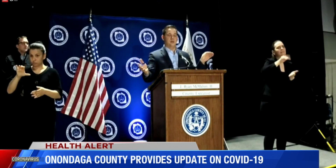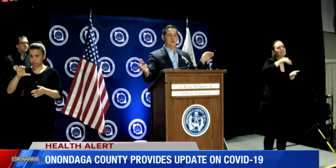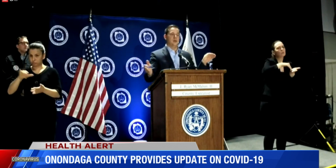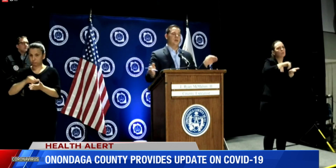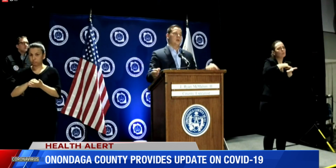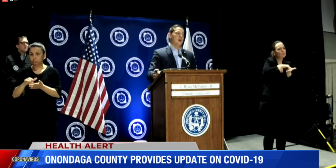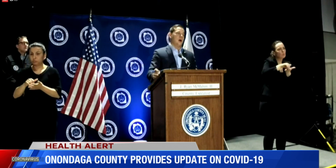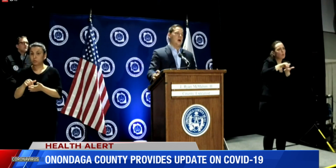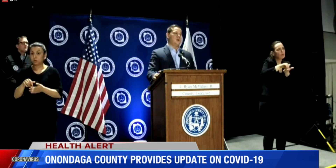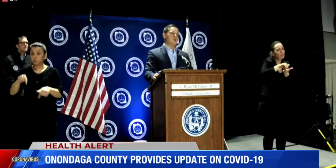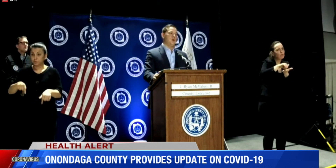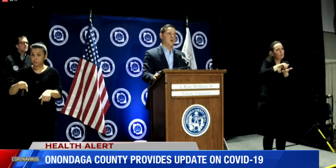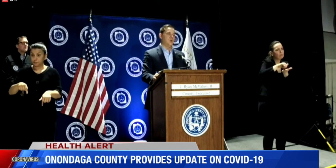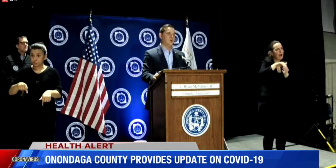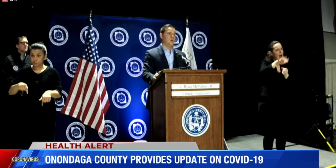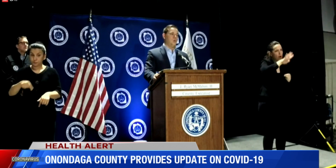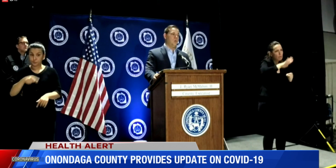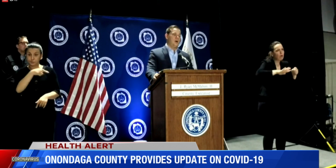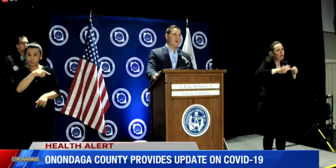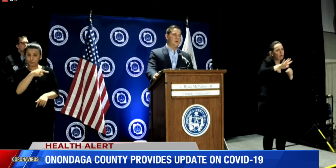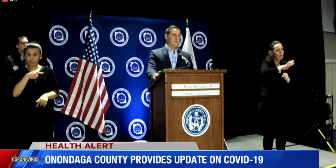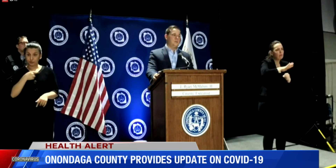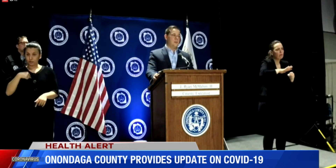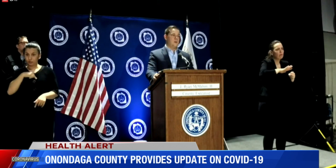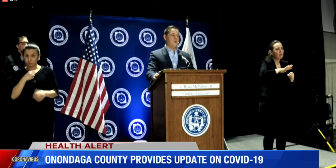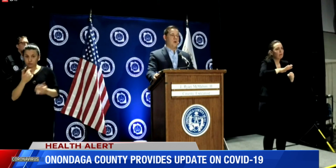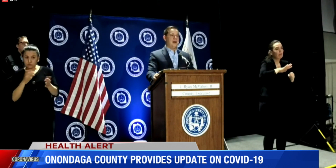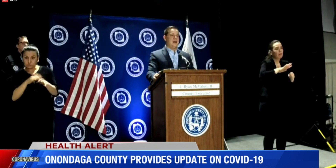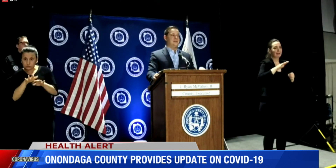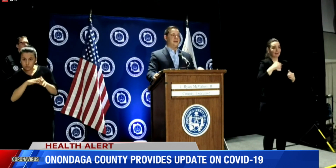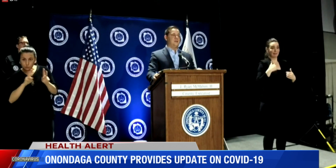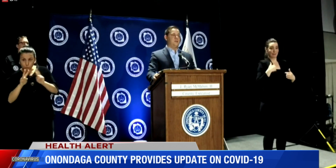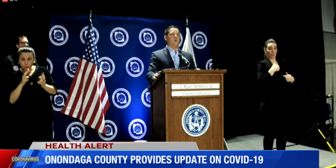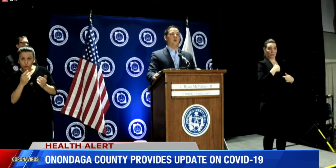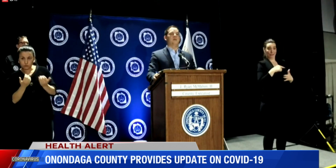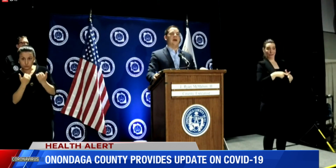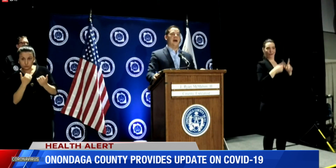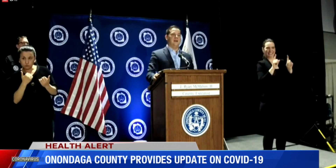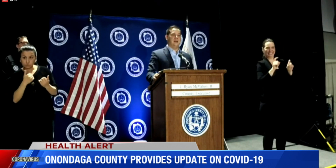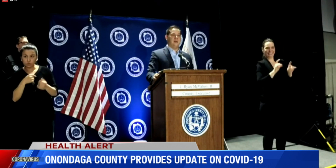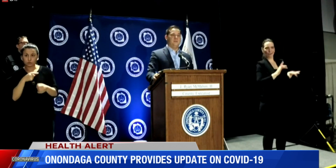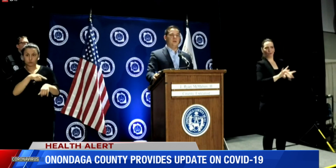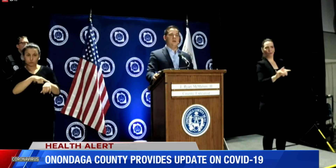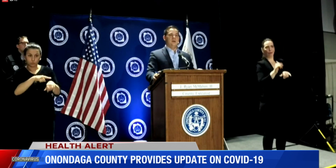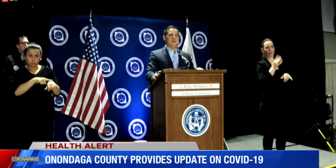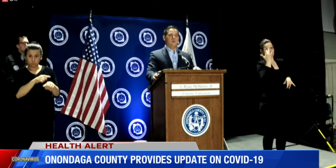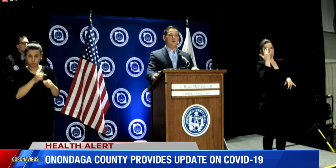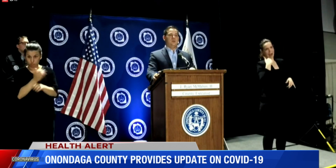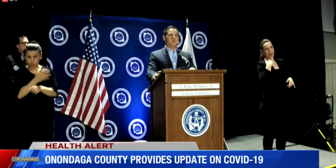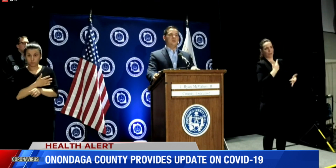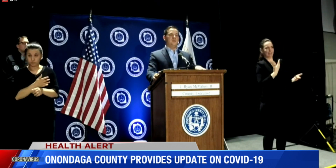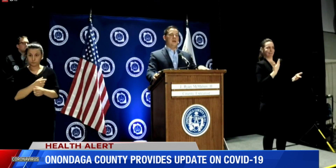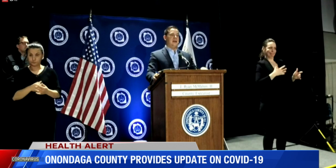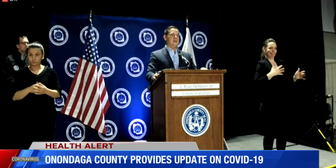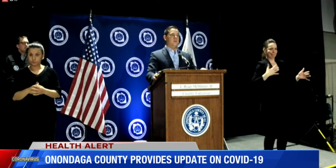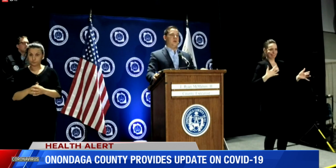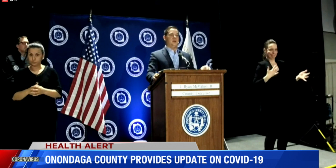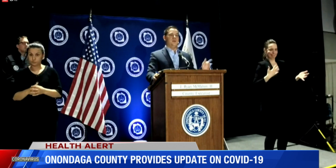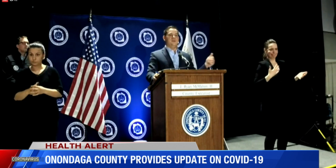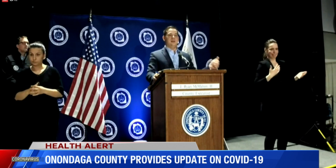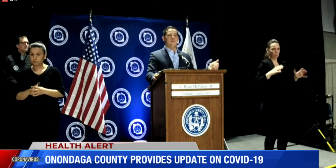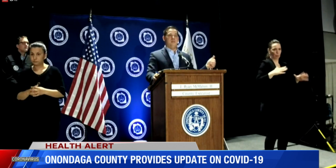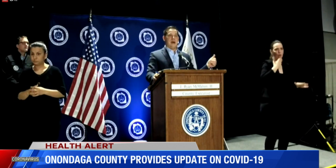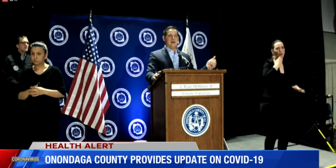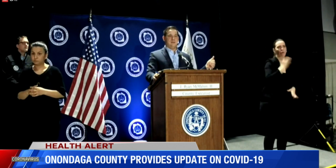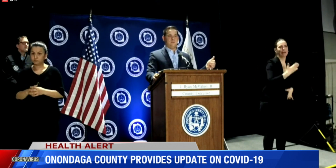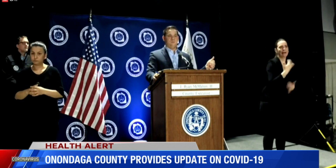York City. So one mindset could be we're behind them. We're 2 weeks behind them when it